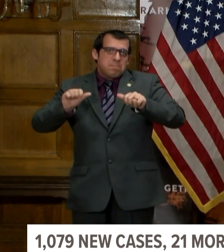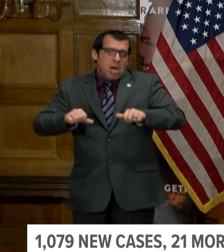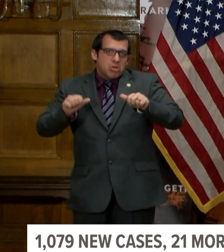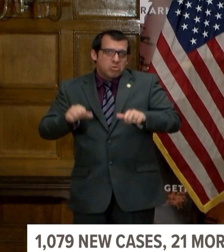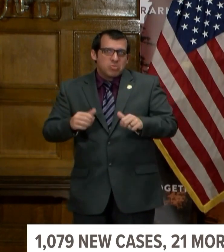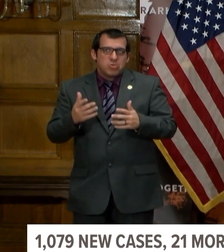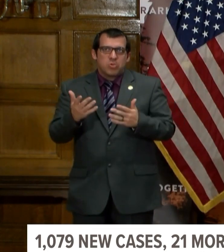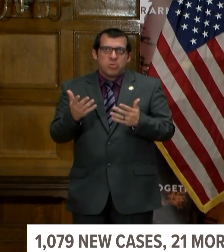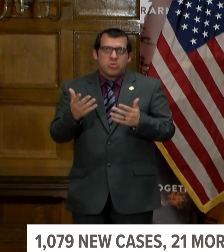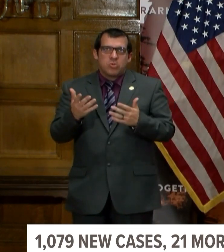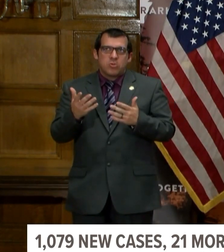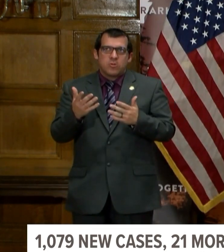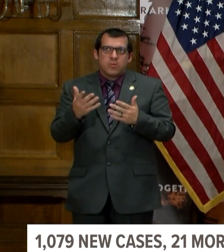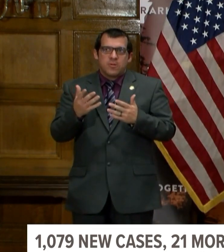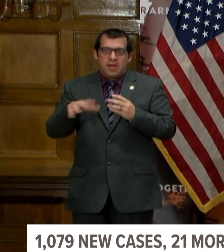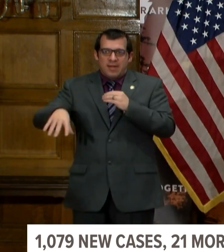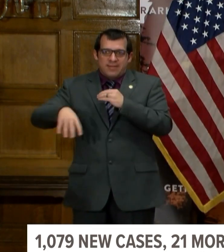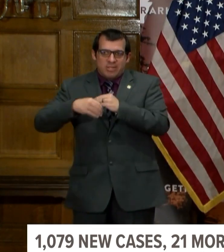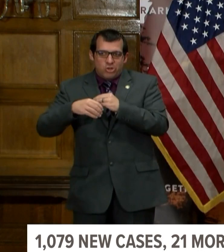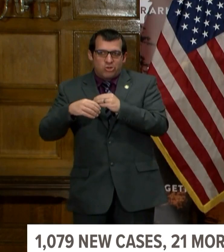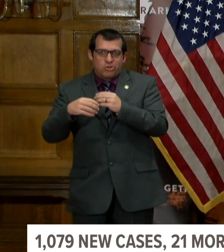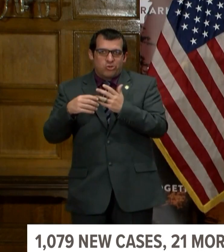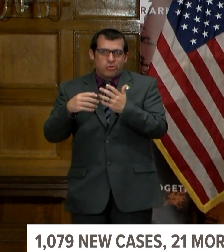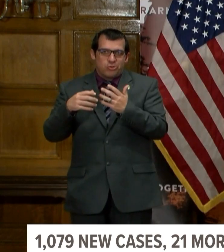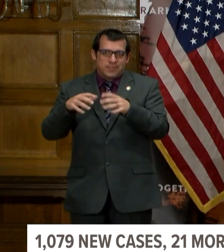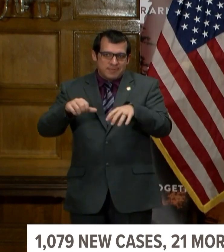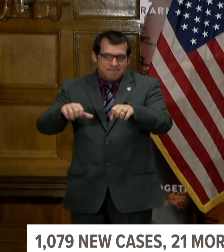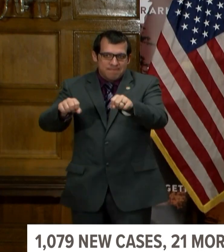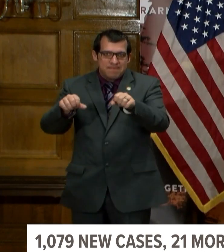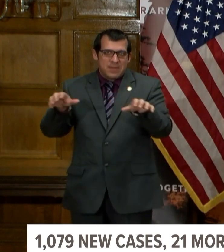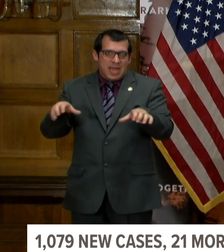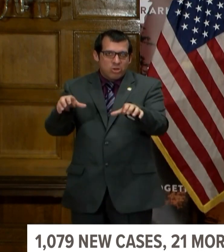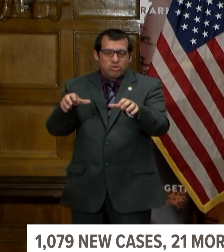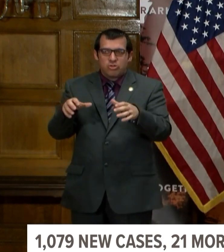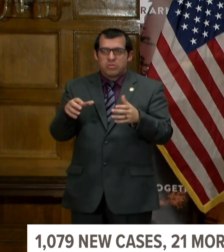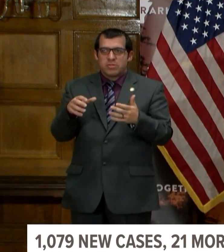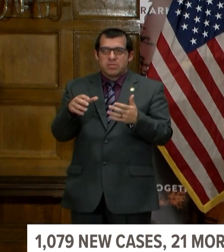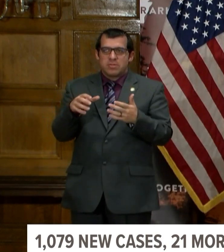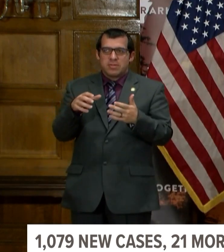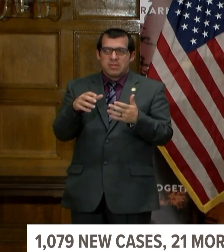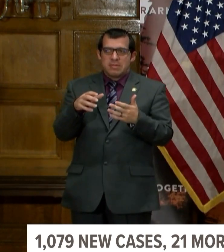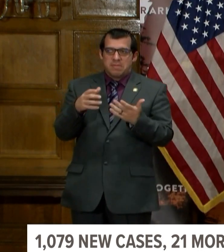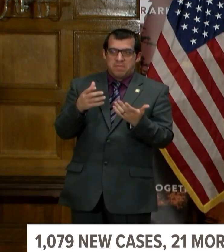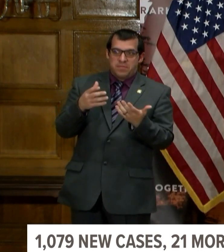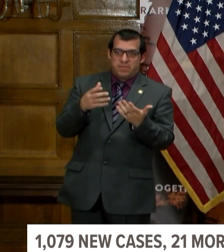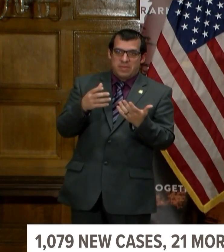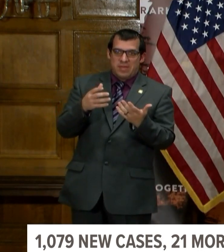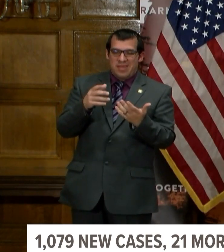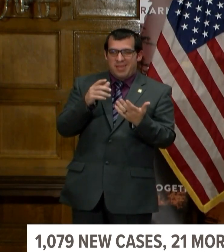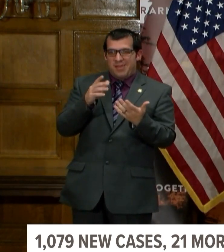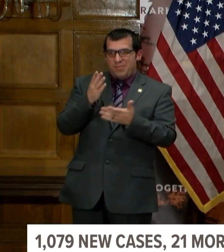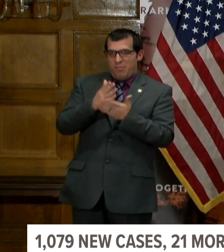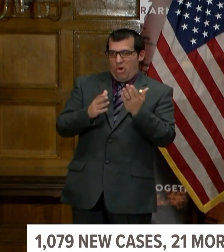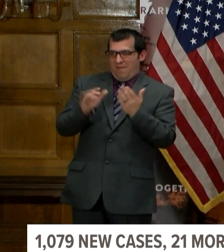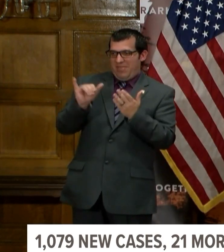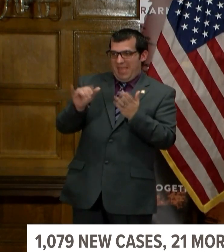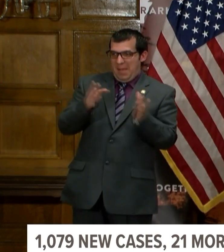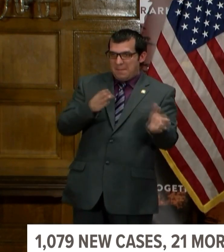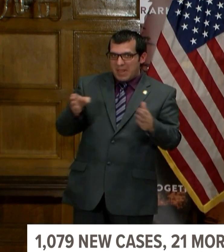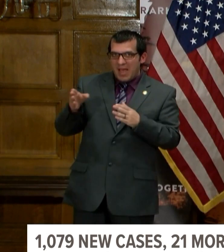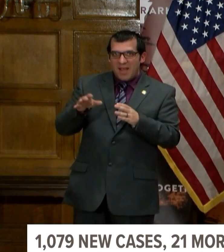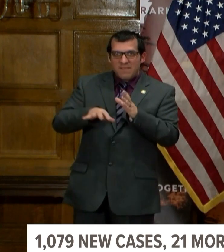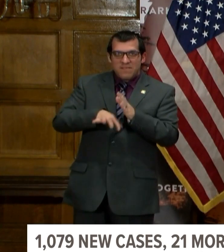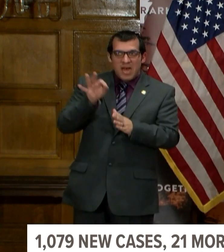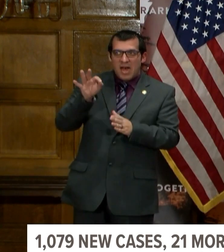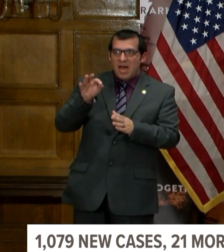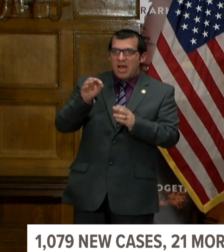in terms of additional action, and is part of that trying to find overflow space or some way to